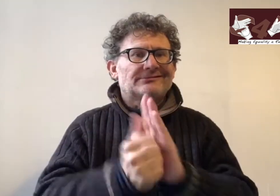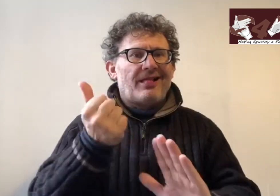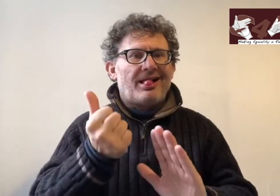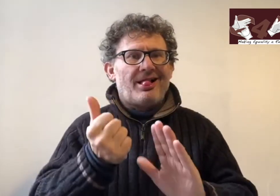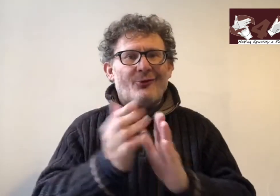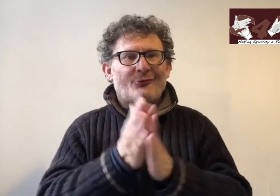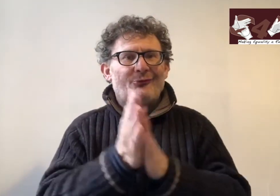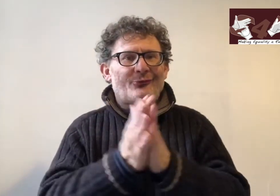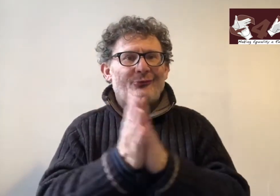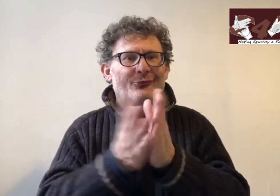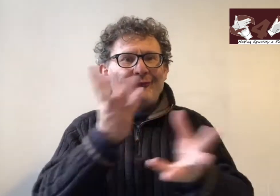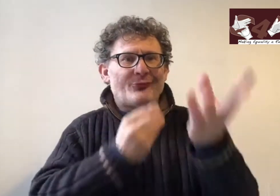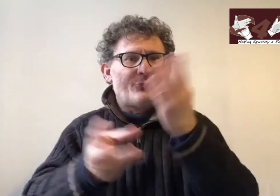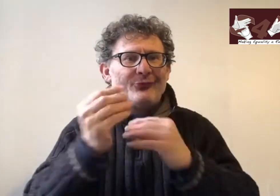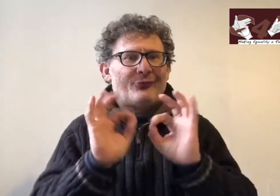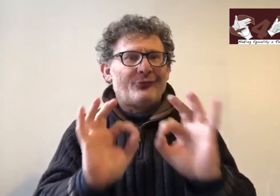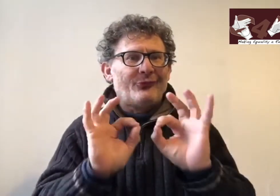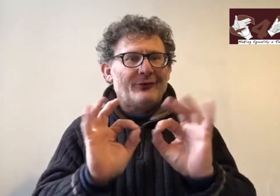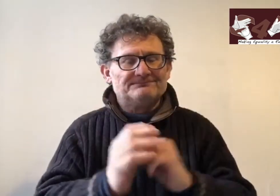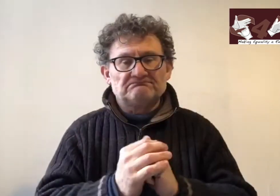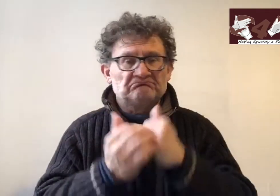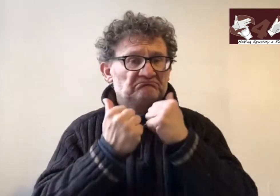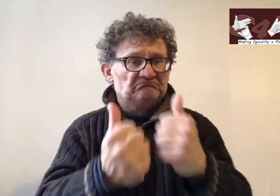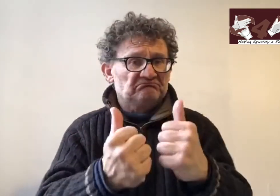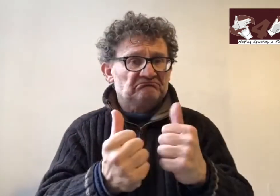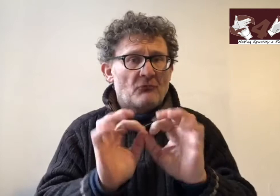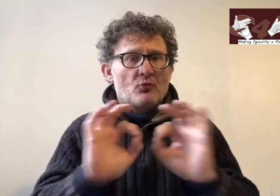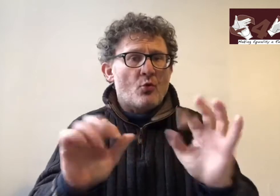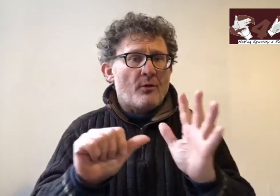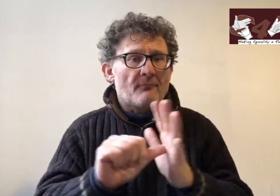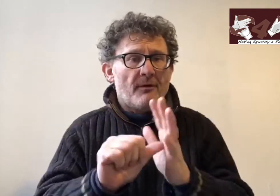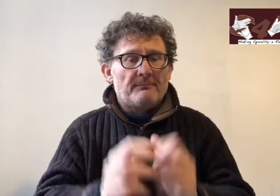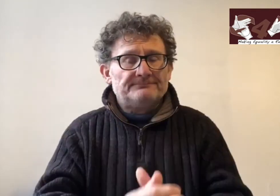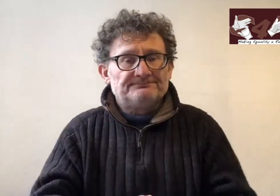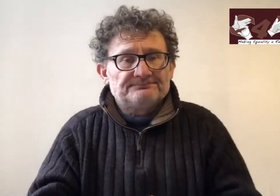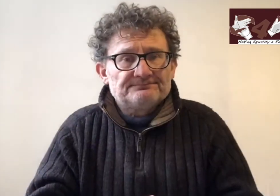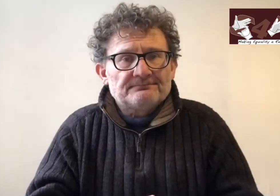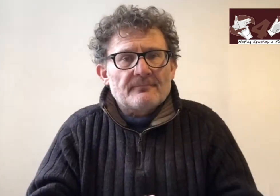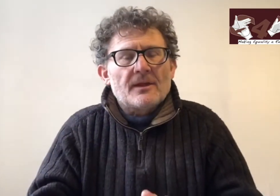a new skill, and they're really keen to learn the language, which is great. I mean, that's not in and of itself is not a problem.